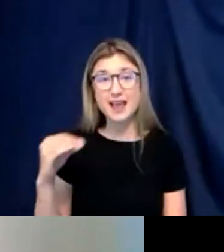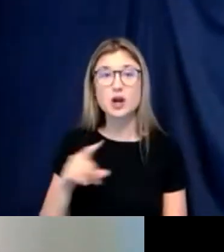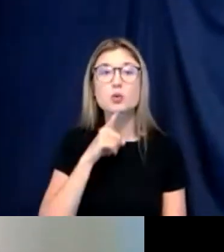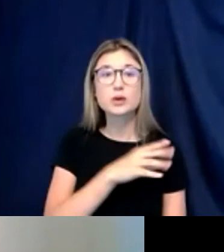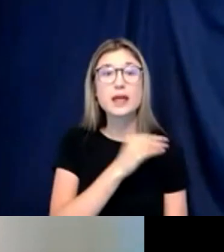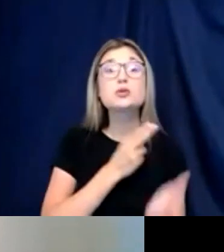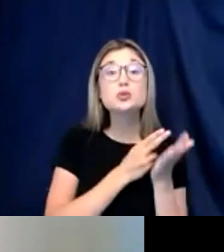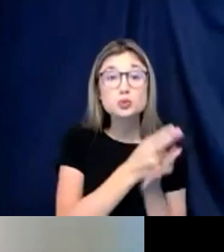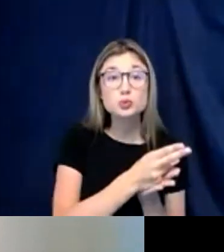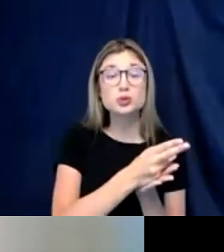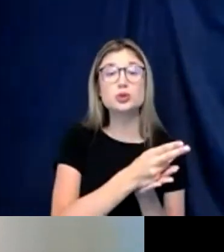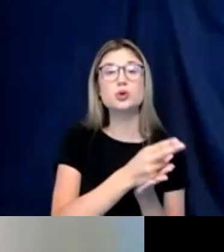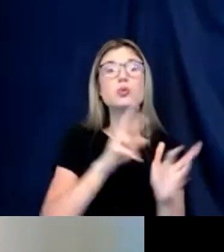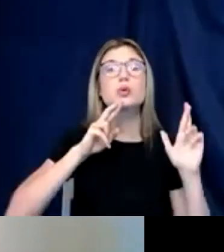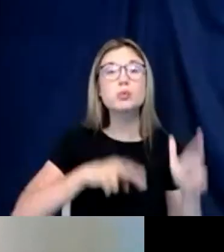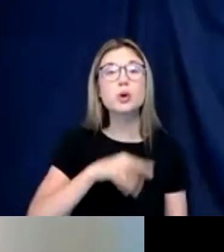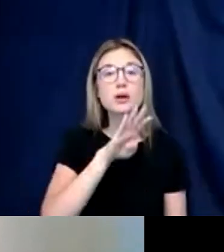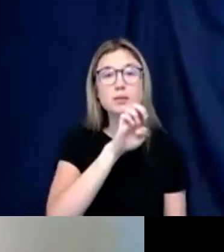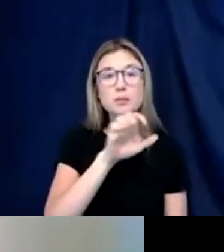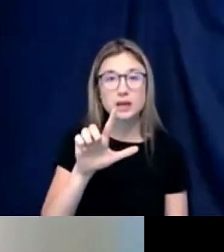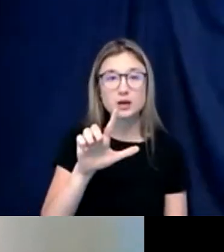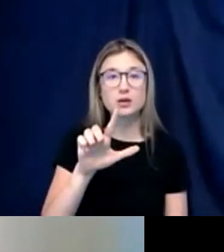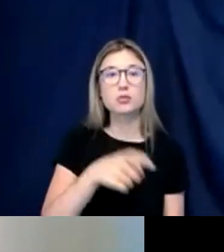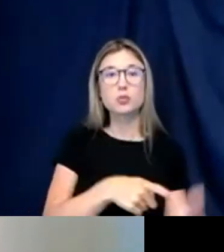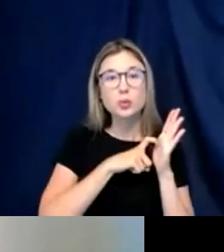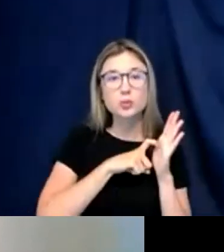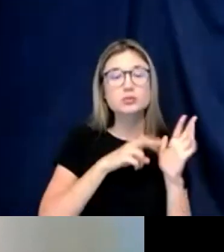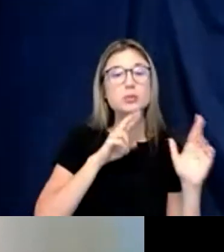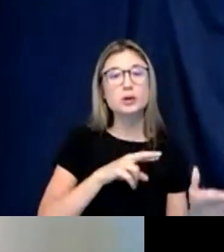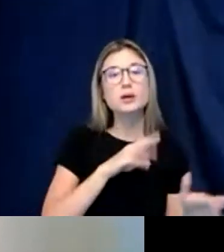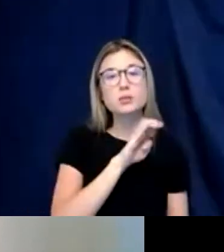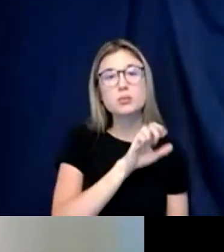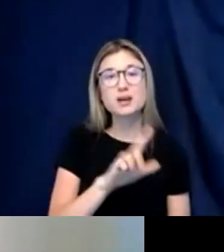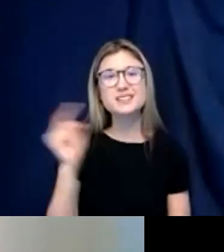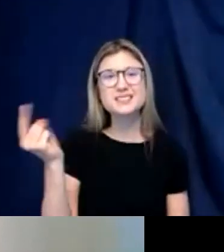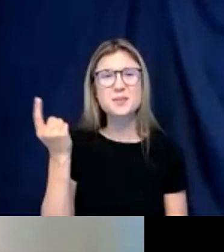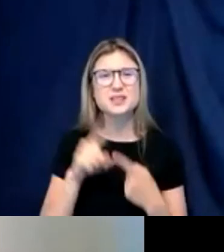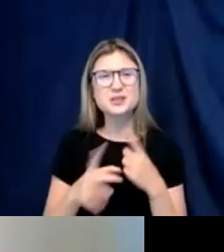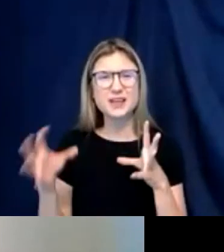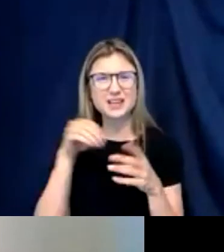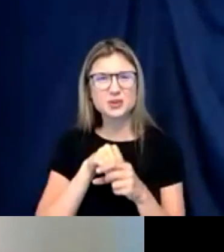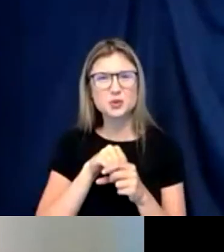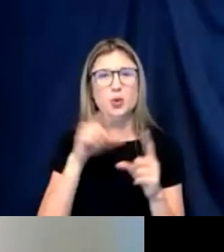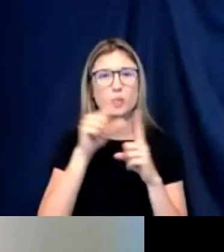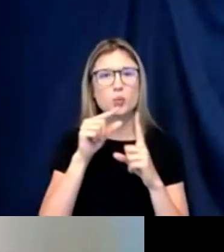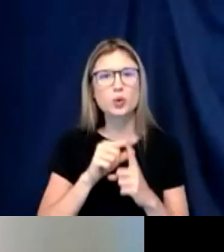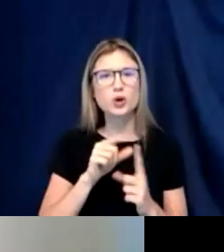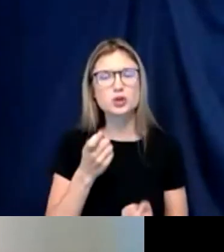mandating reporting bill, or something that that include like them, change the wording of them as